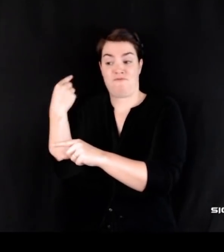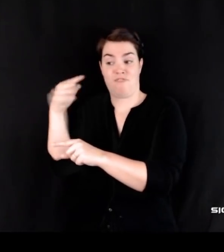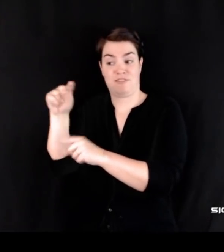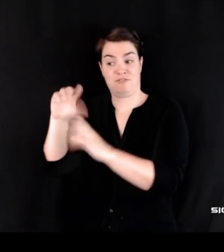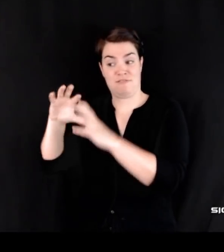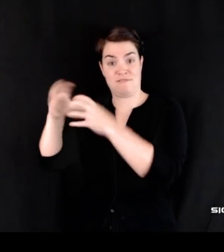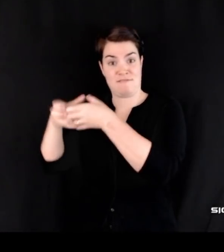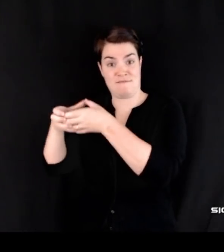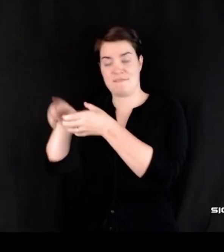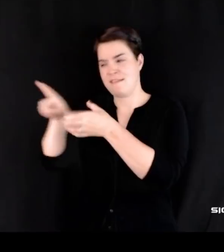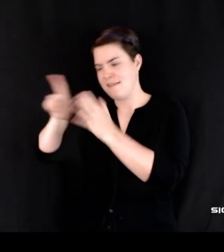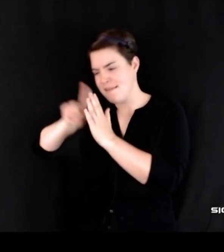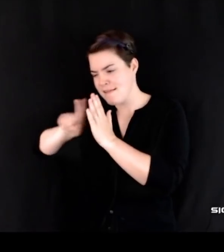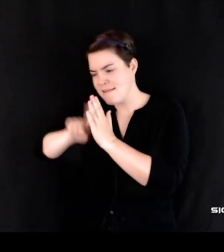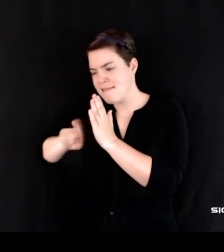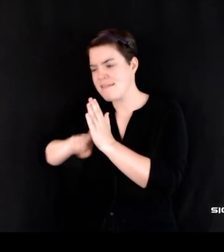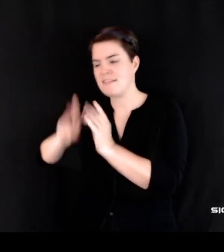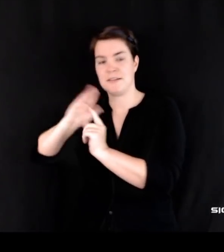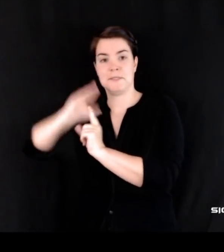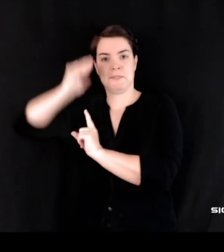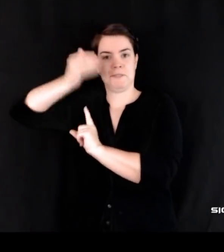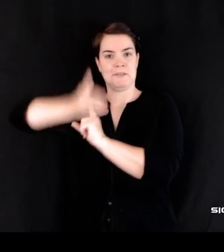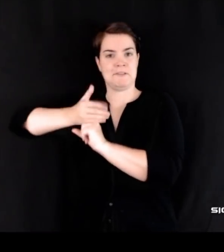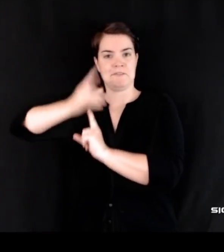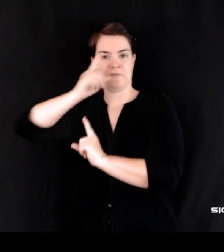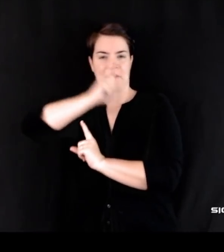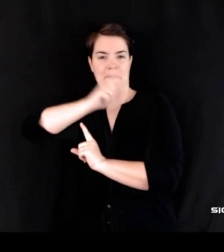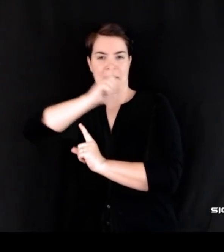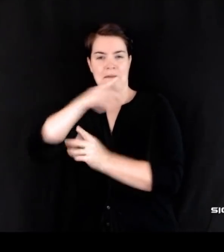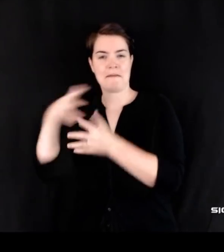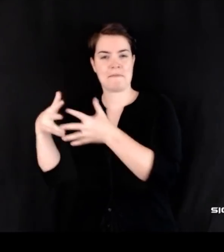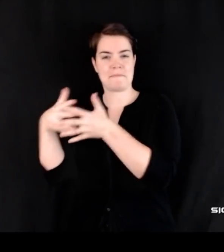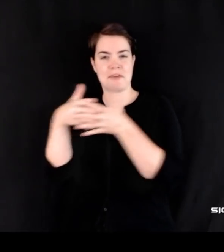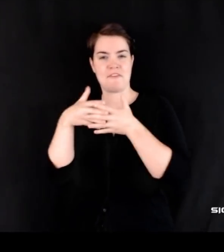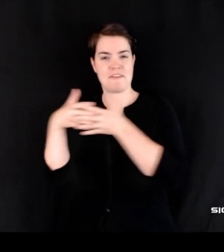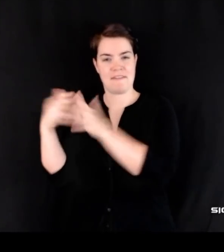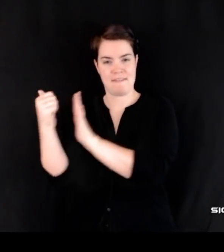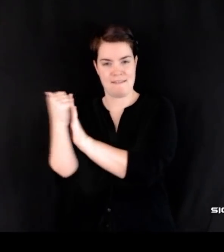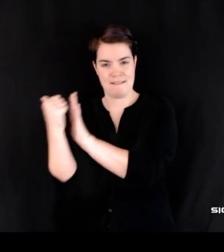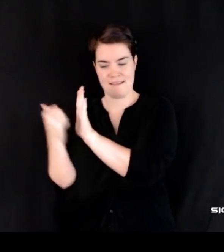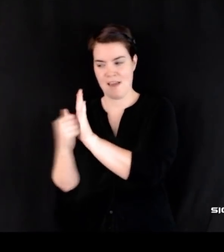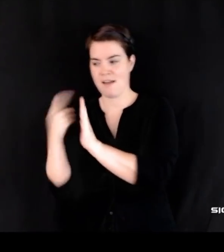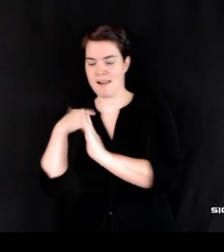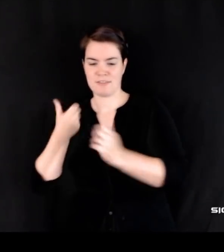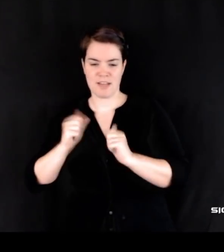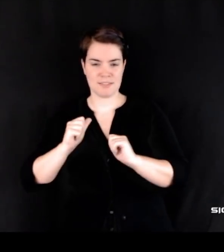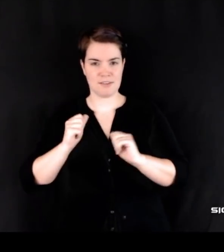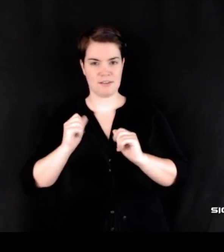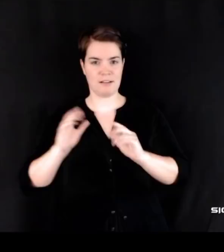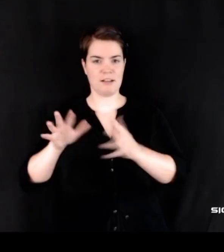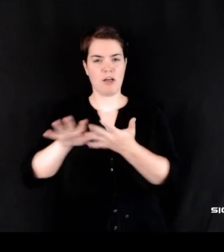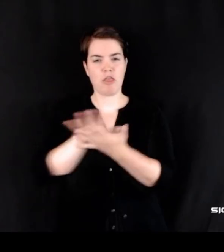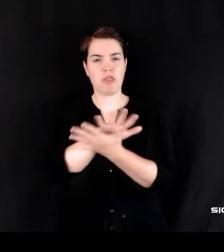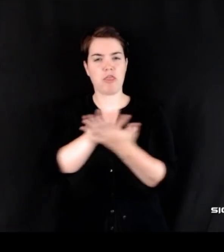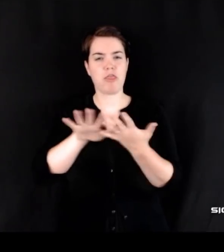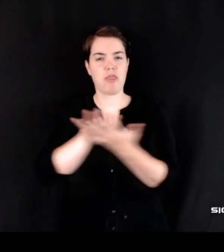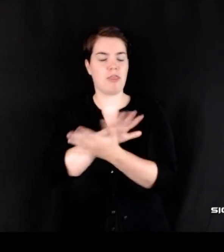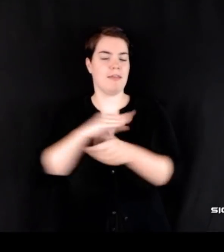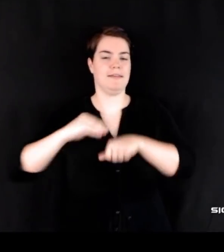operation where Russian citizens posed as Americans in order to influence an